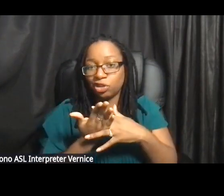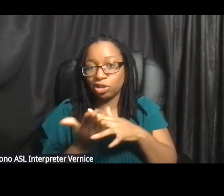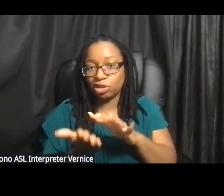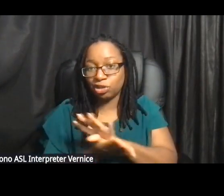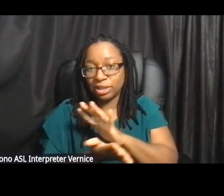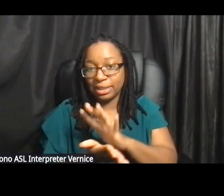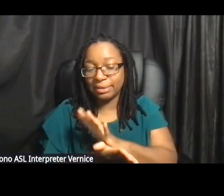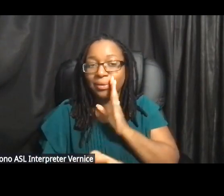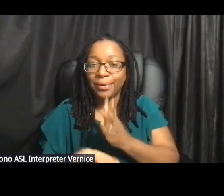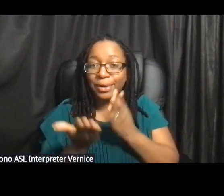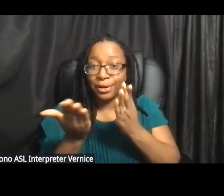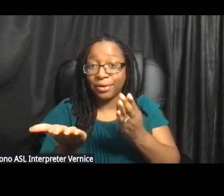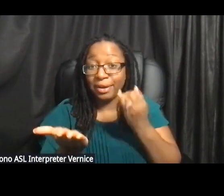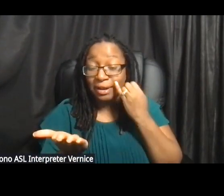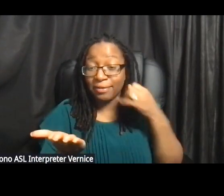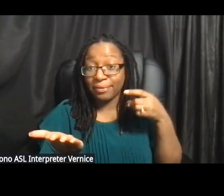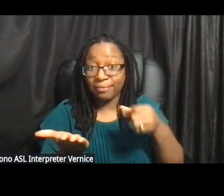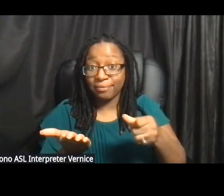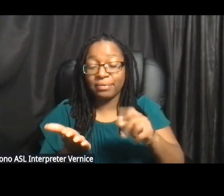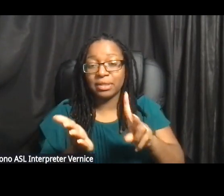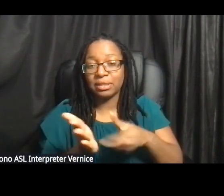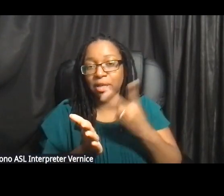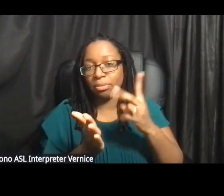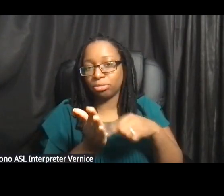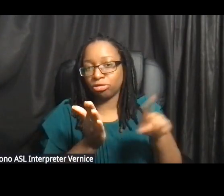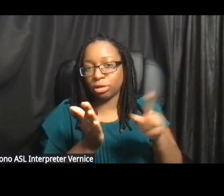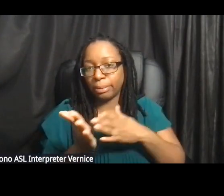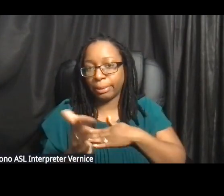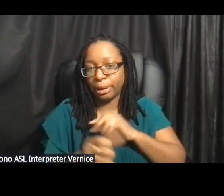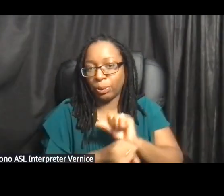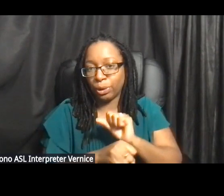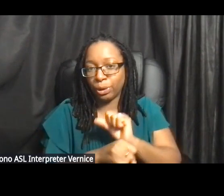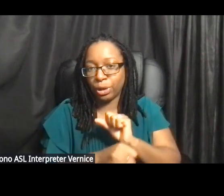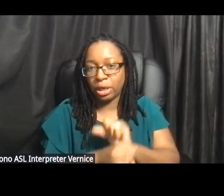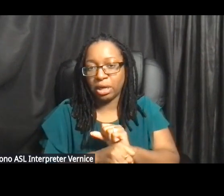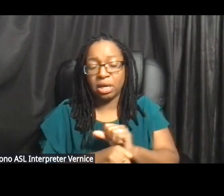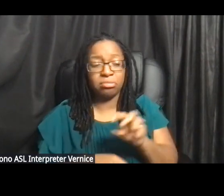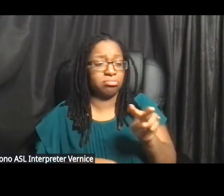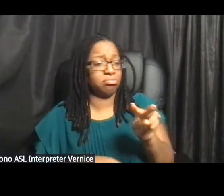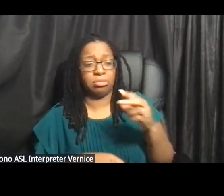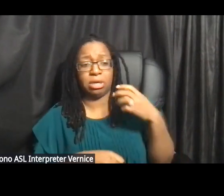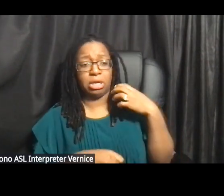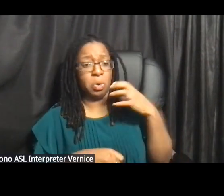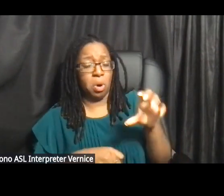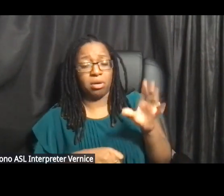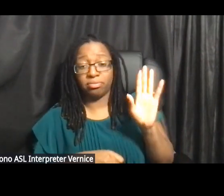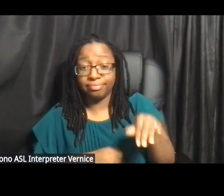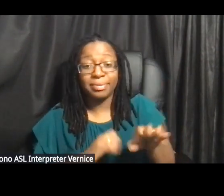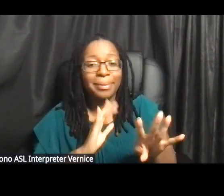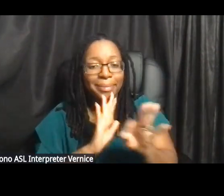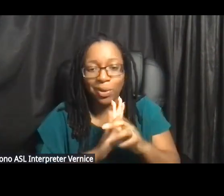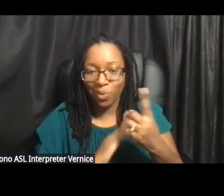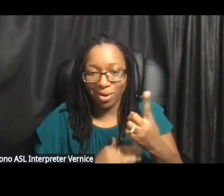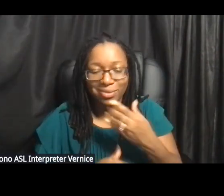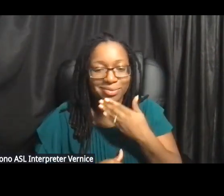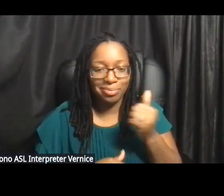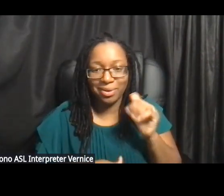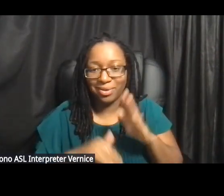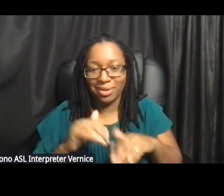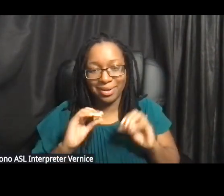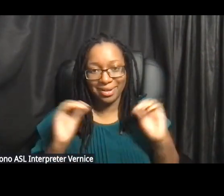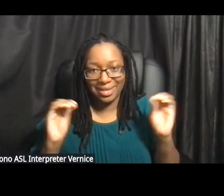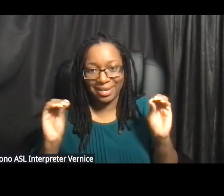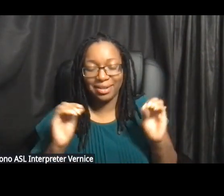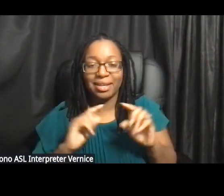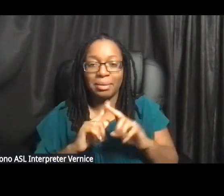spending money, to double check my work. If you're like, I'm never going to do that, fine, pick one, better than nothing. But again,